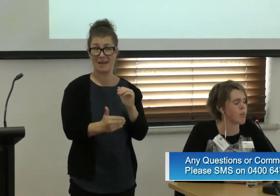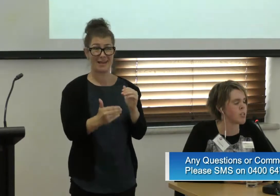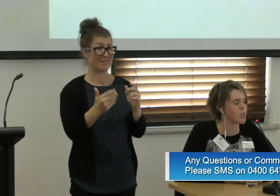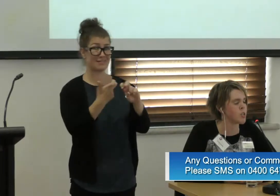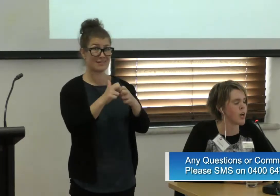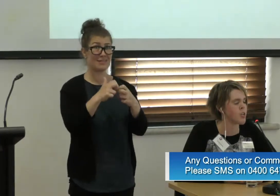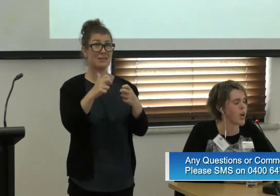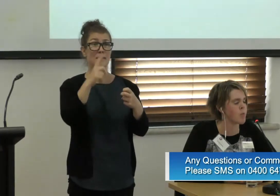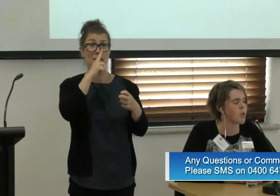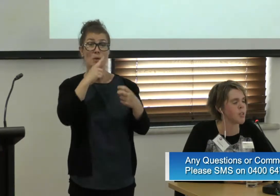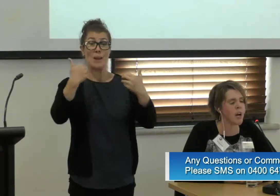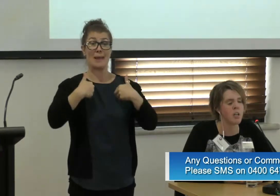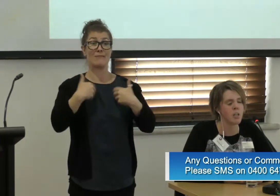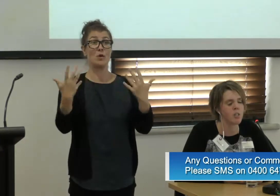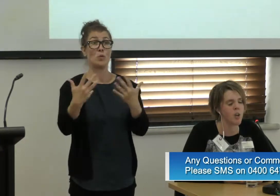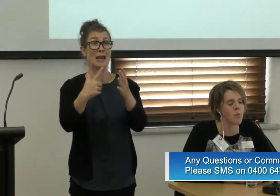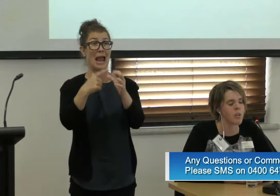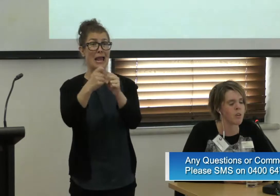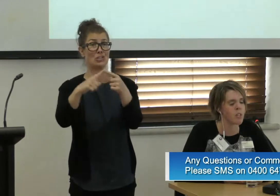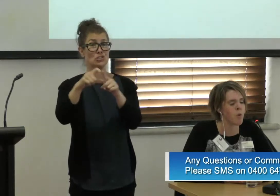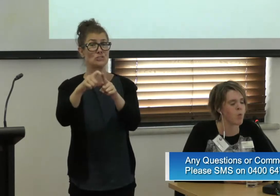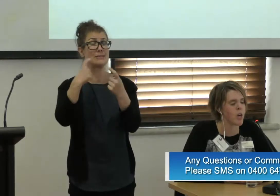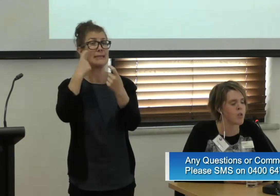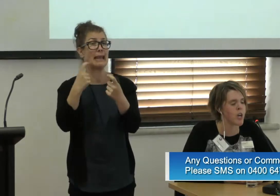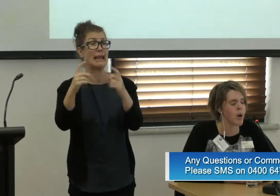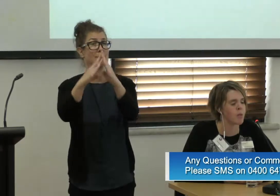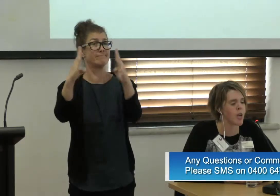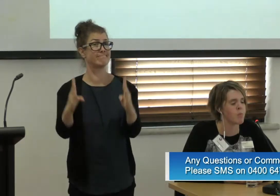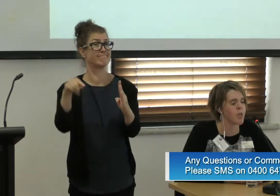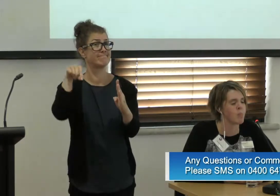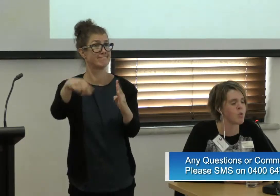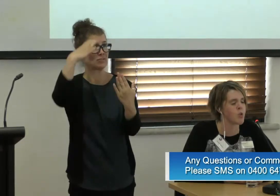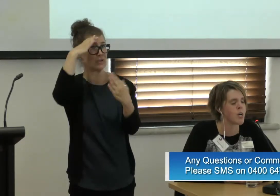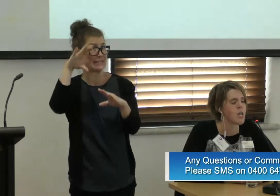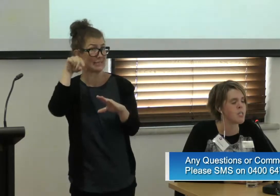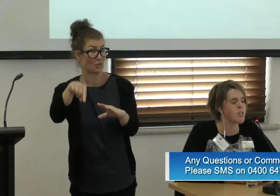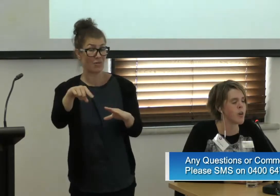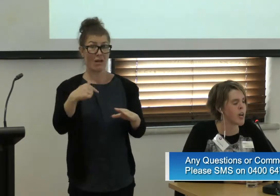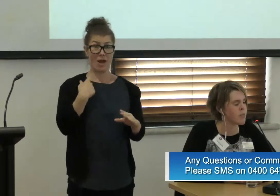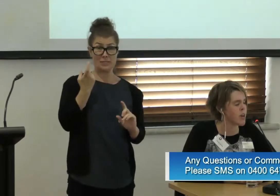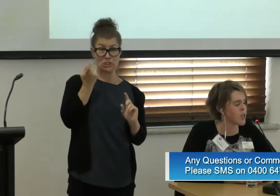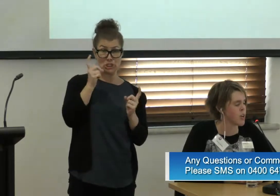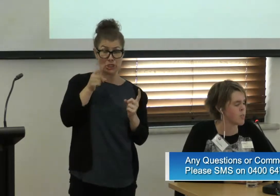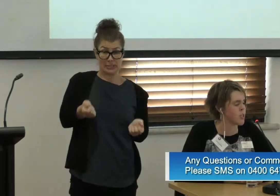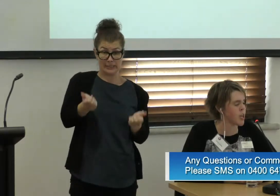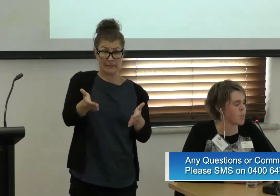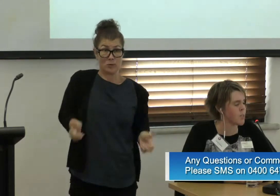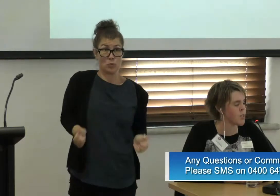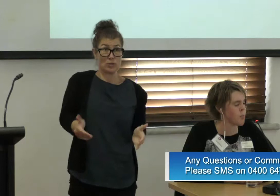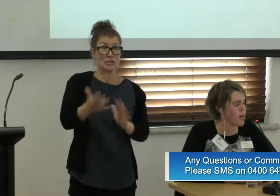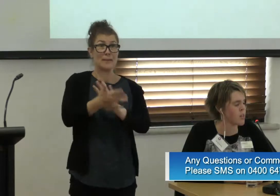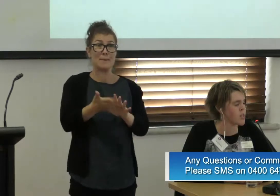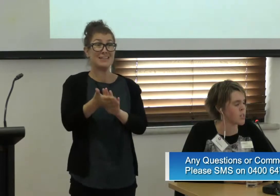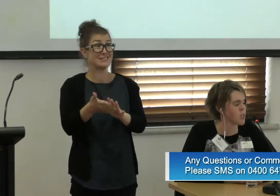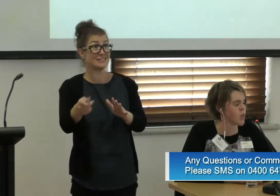in residential aged care, because they aren't concerned with giving someone a wheelchair that will enable them to still get out of the aged care facility and